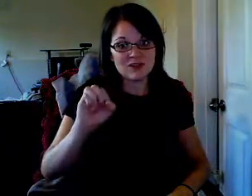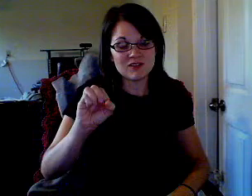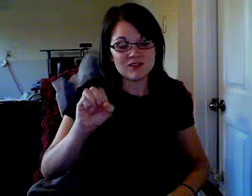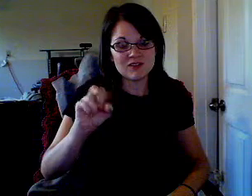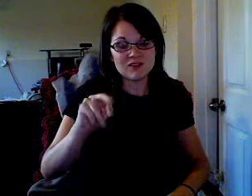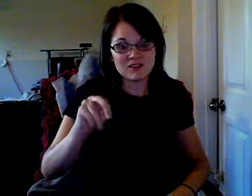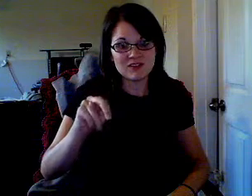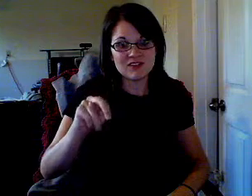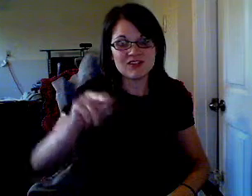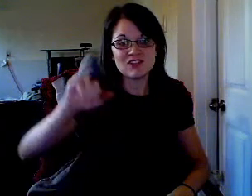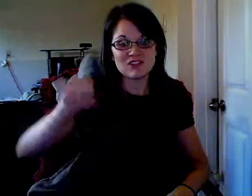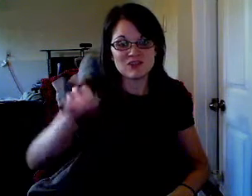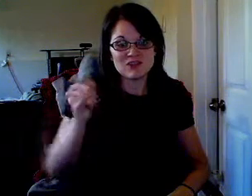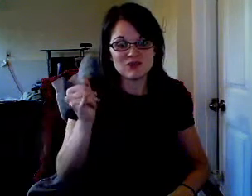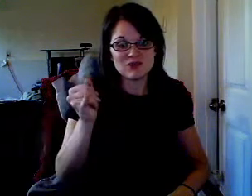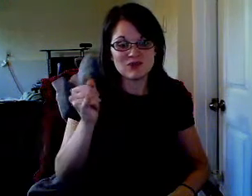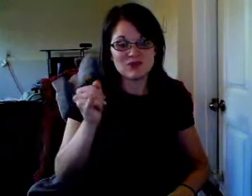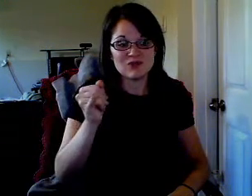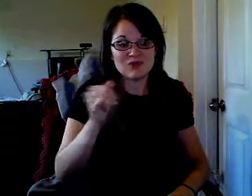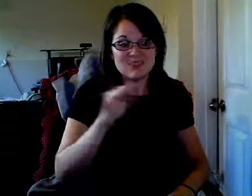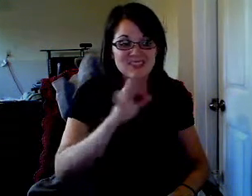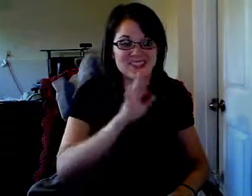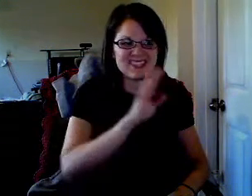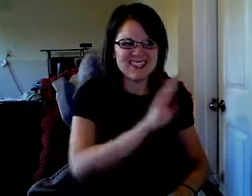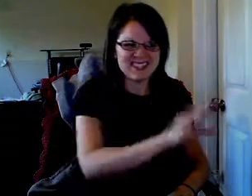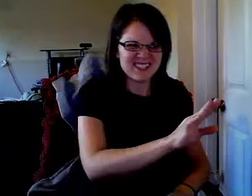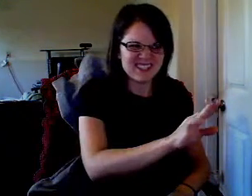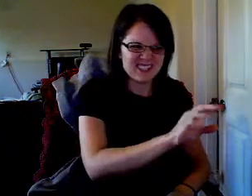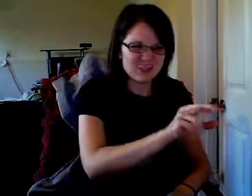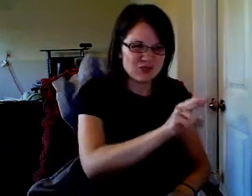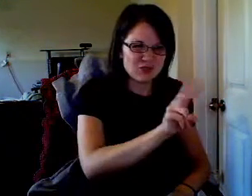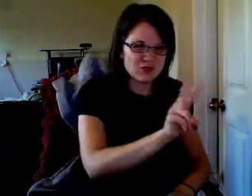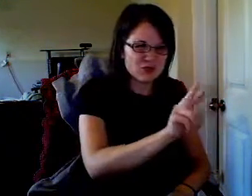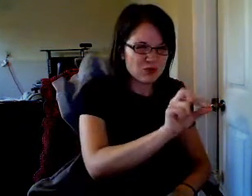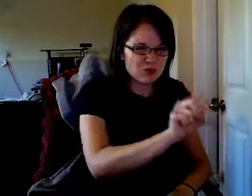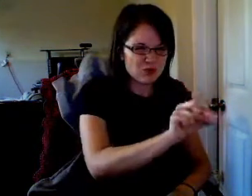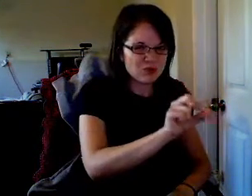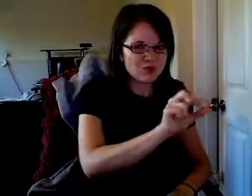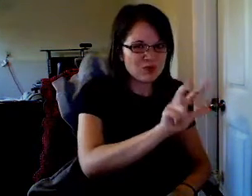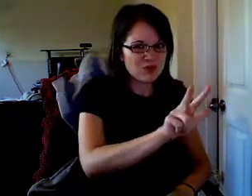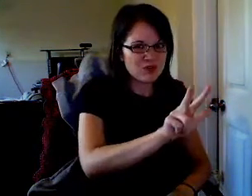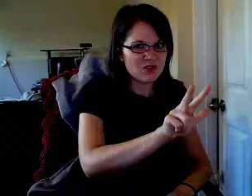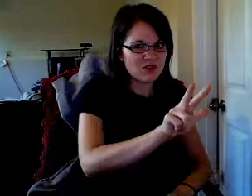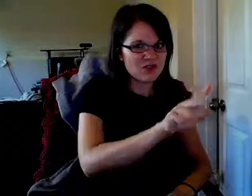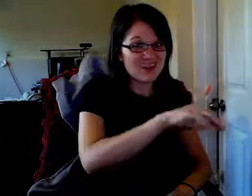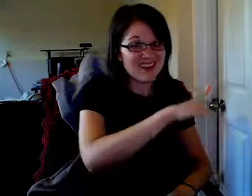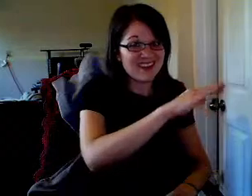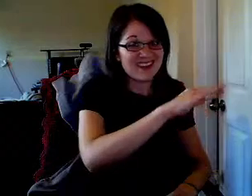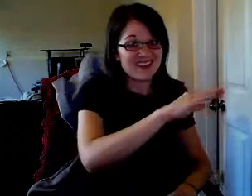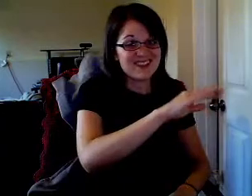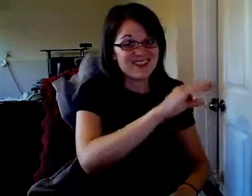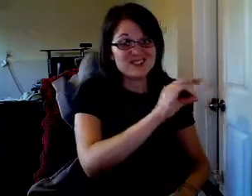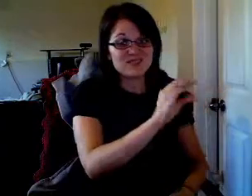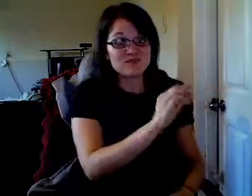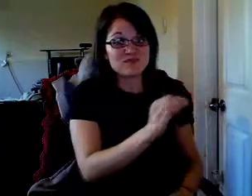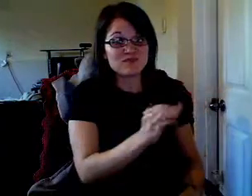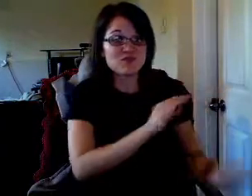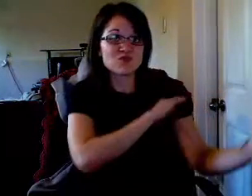the strongest recorded acid rain is only about as acidic as lemon juice or vinegar, and we know that these don't harm us. So the